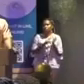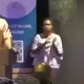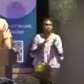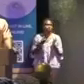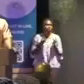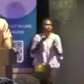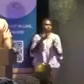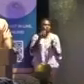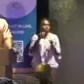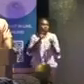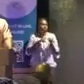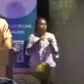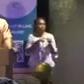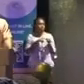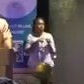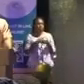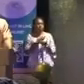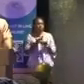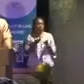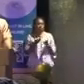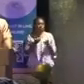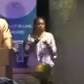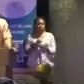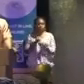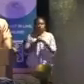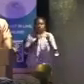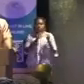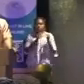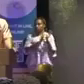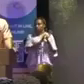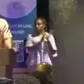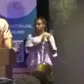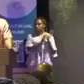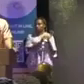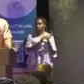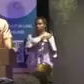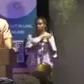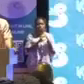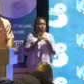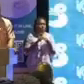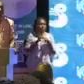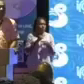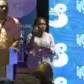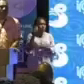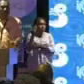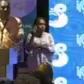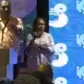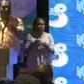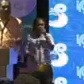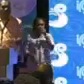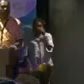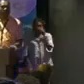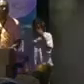We'll still take 1-2 more questions. Me some confirmation long line blue me.